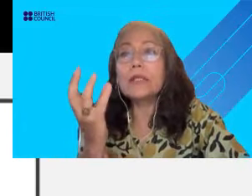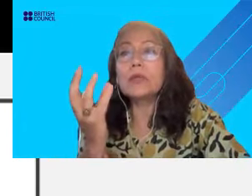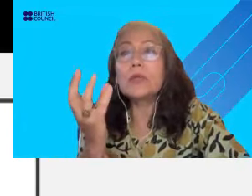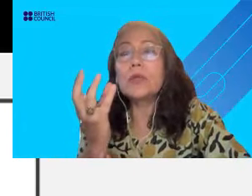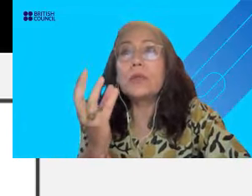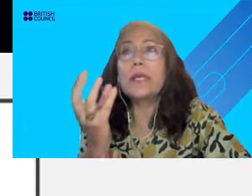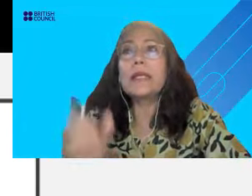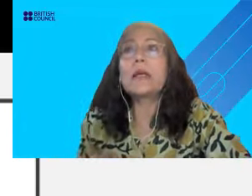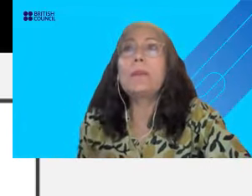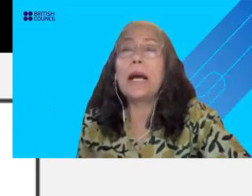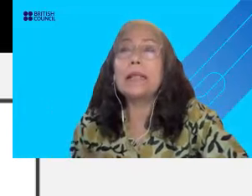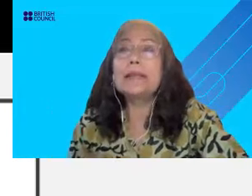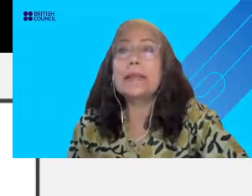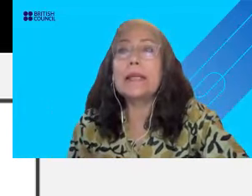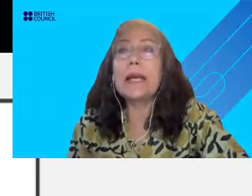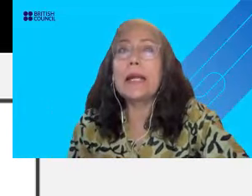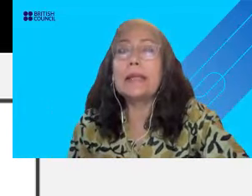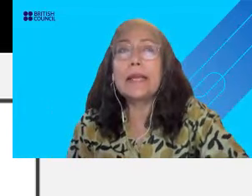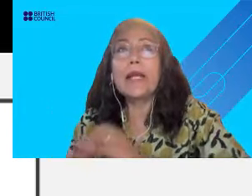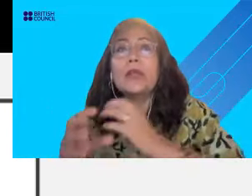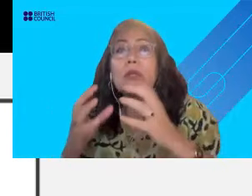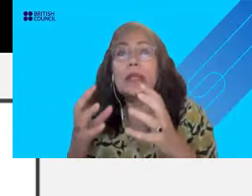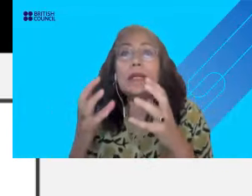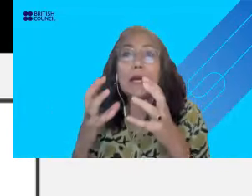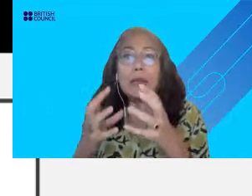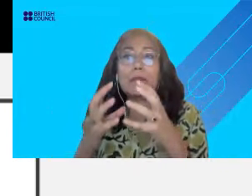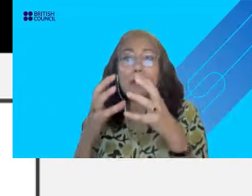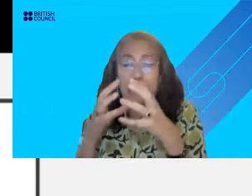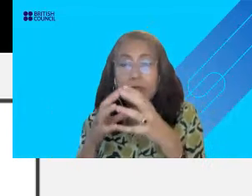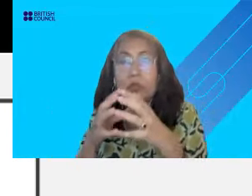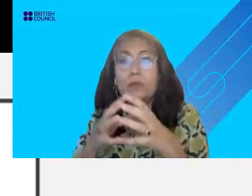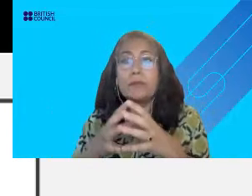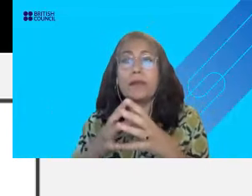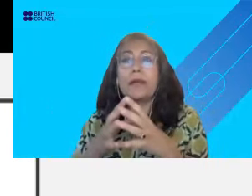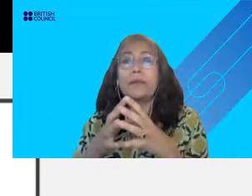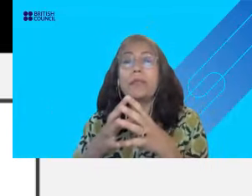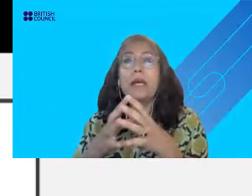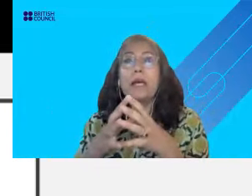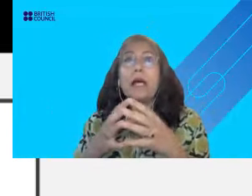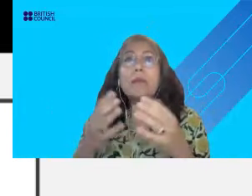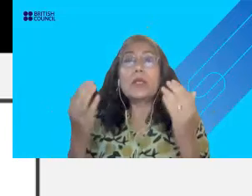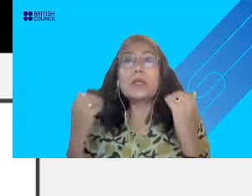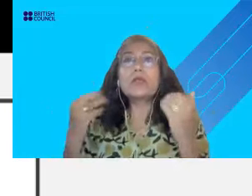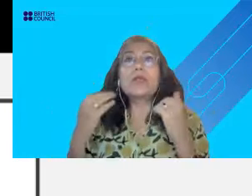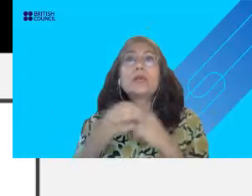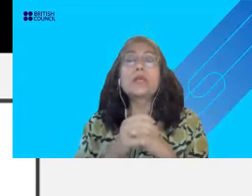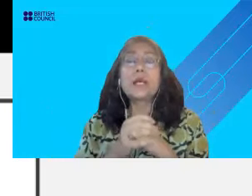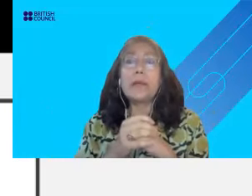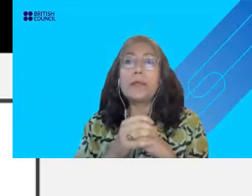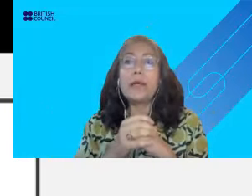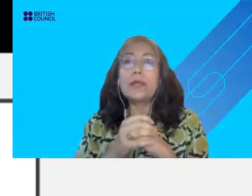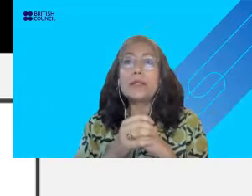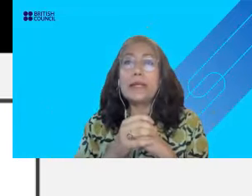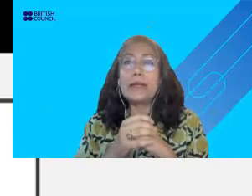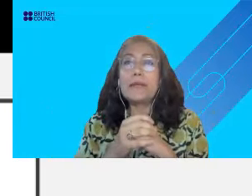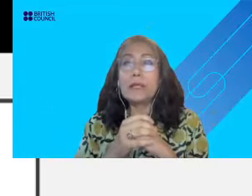they asked students to bring little plants in, and that really helped the classroom environment because it reduced the